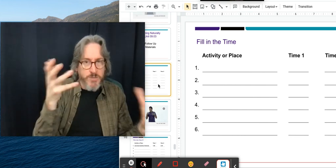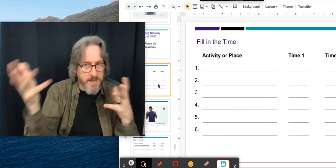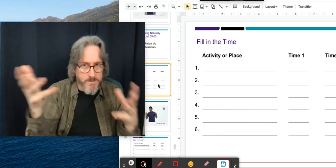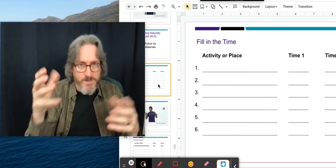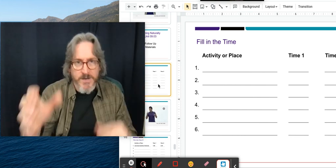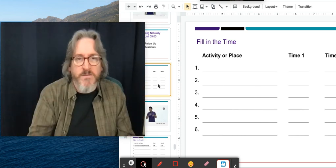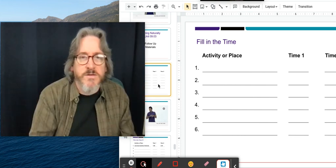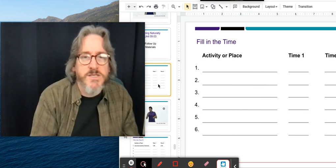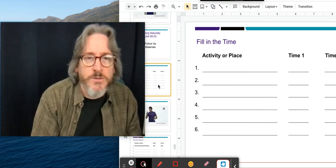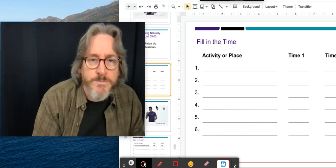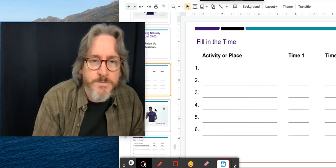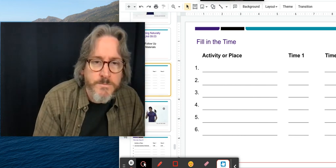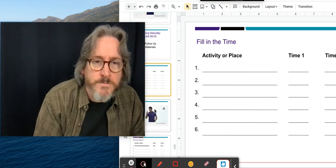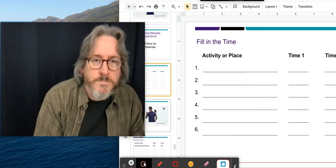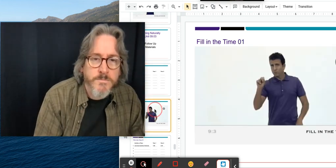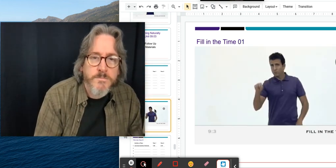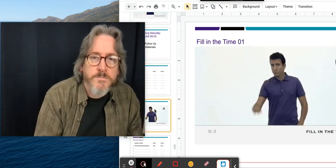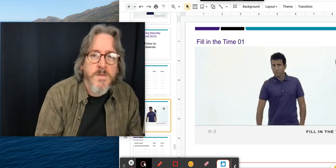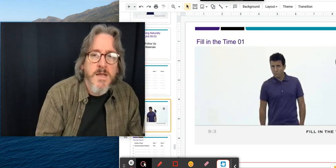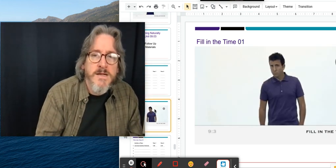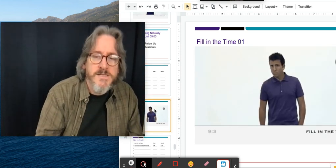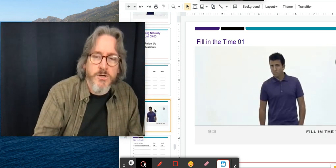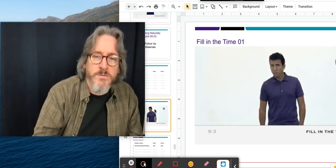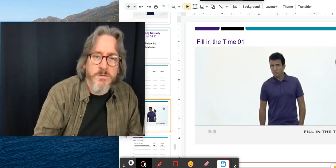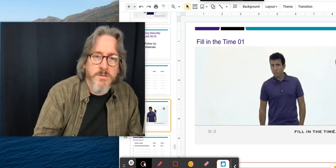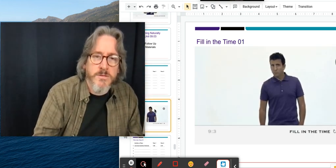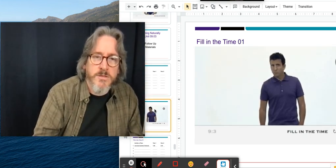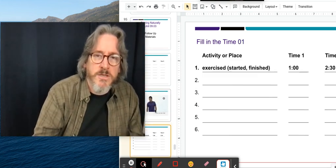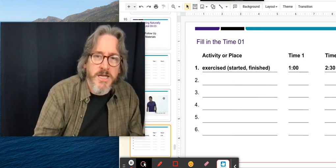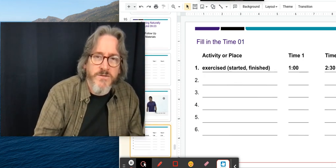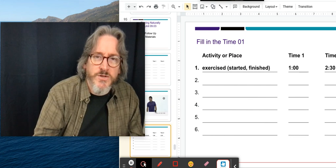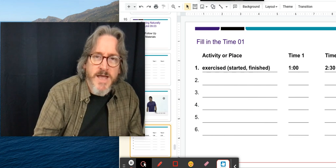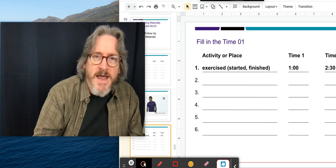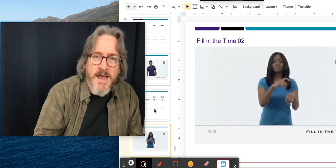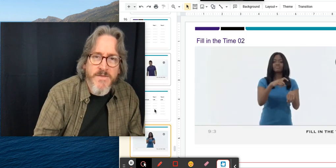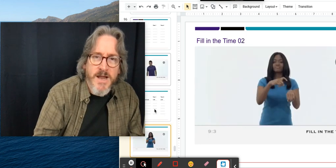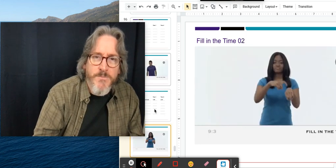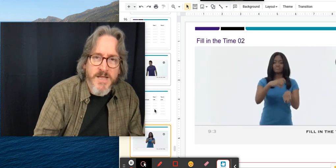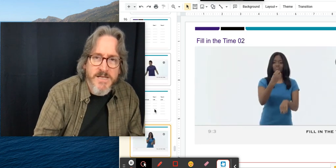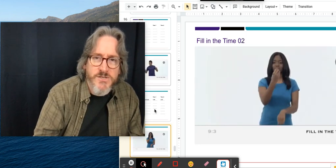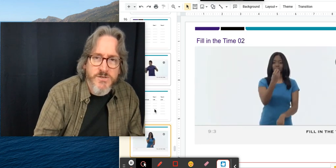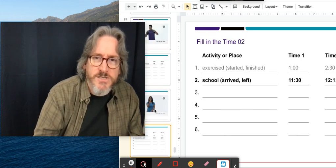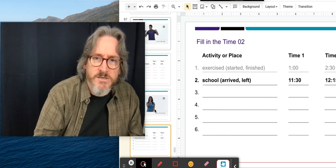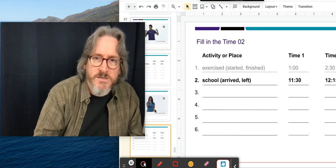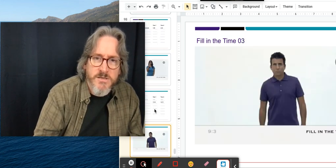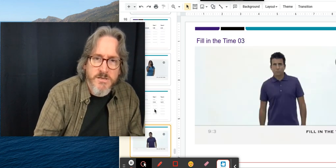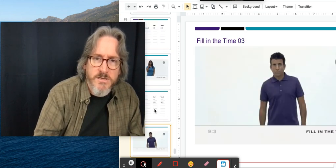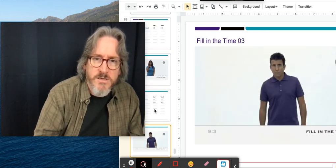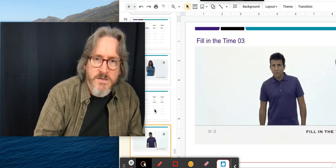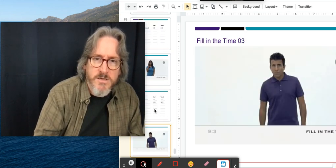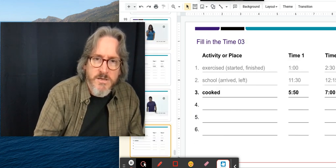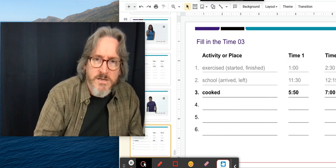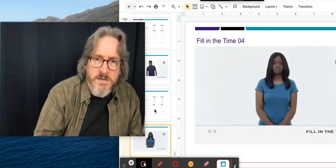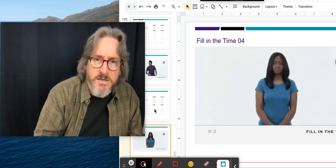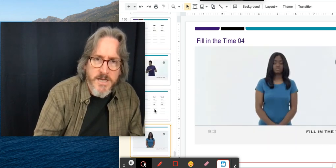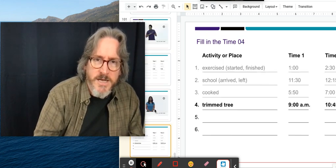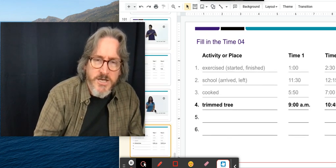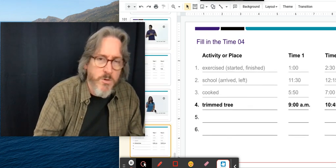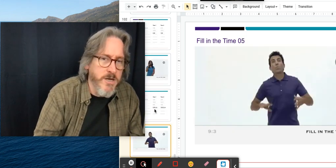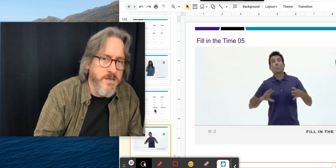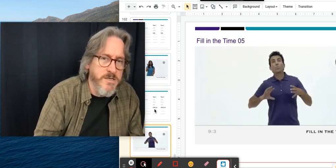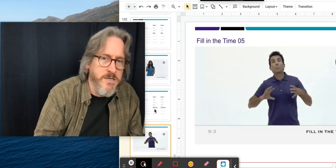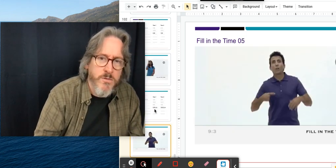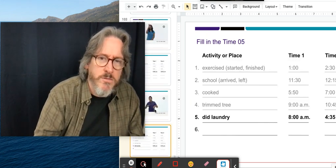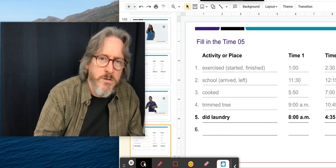or 2 times made reference to. So if you do that, and then I put the answers in